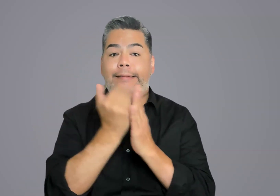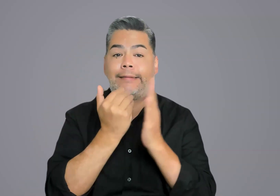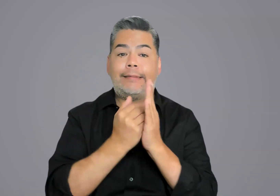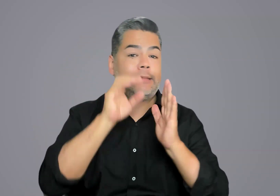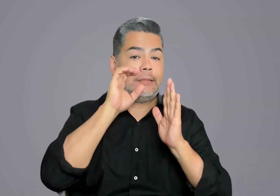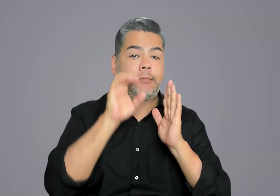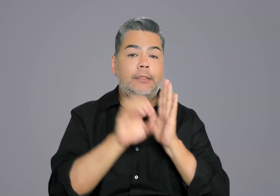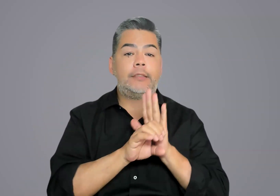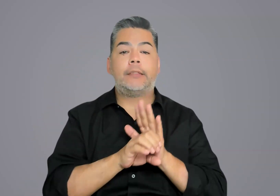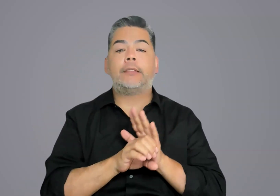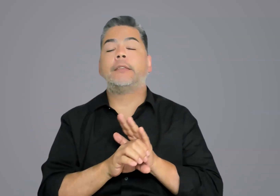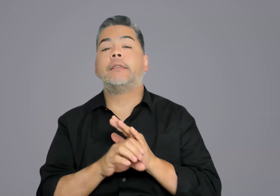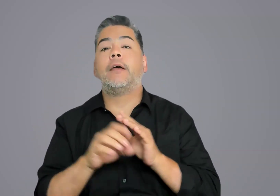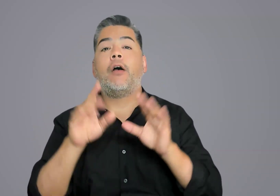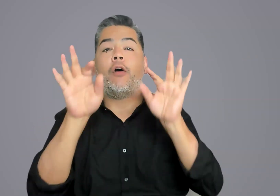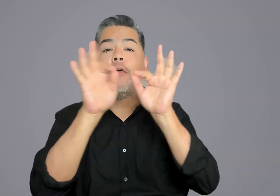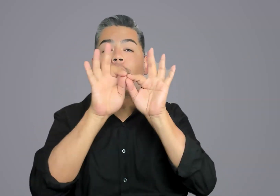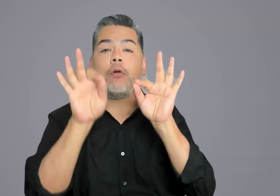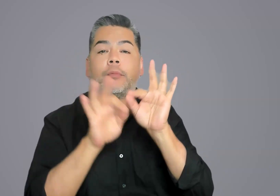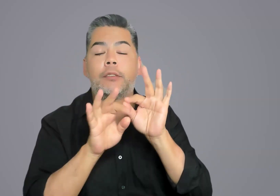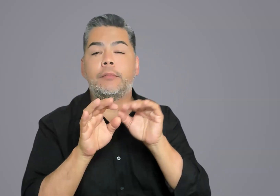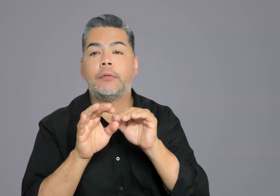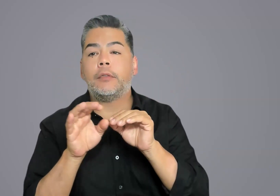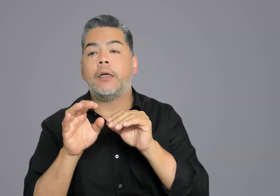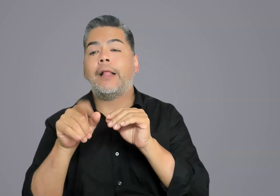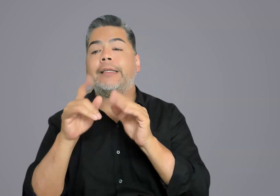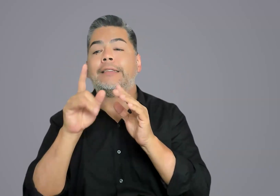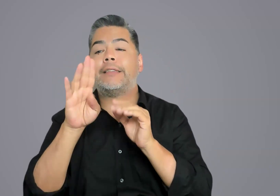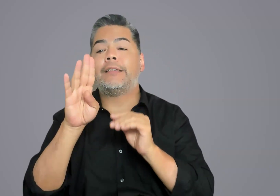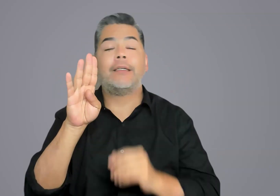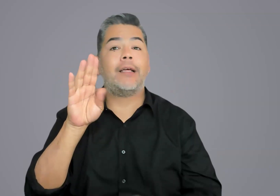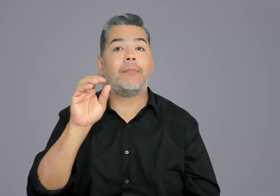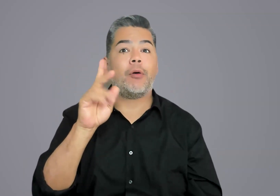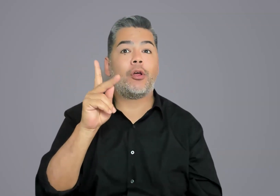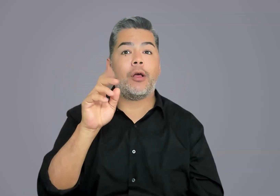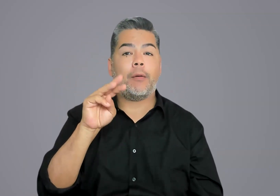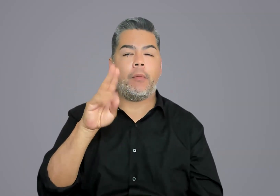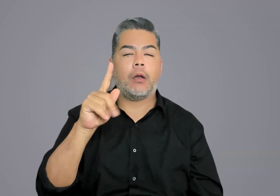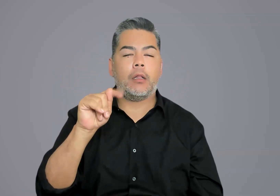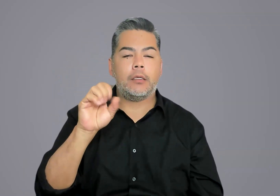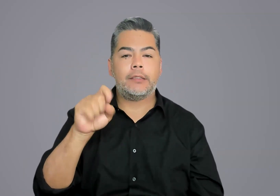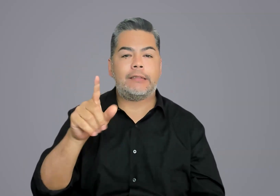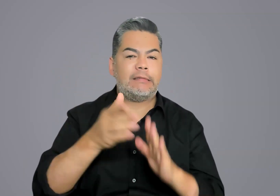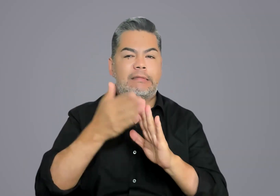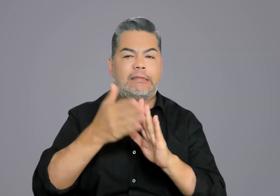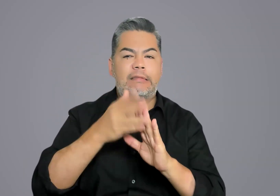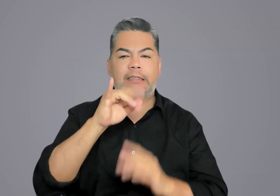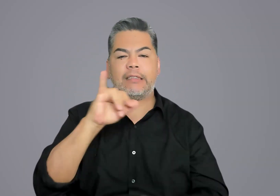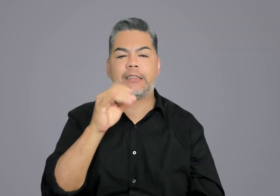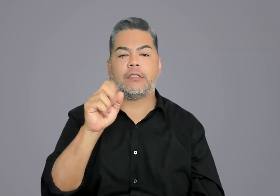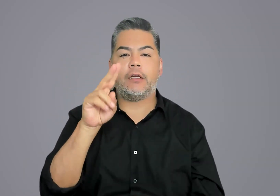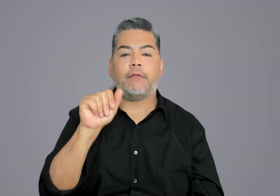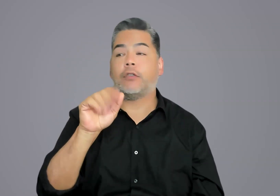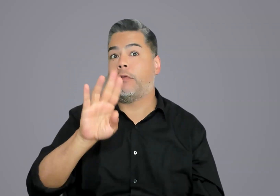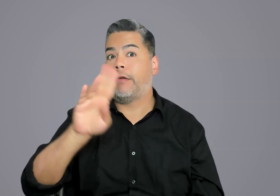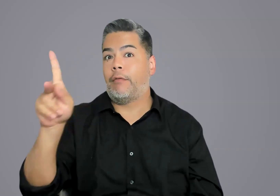images, and forms. Now these bookmarklets are just some JavaScript that runs when you click on them. So if I go back to